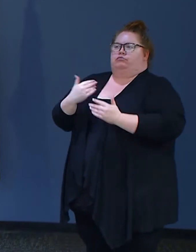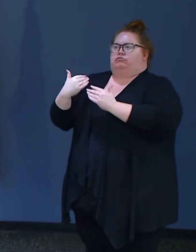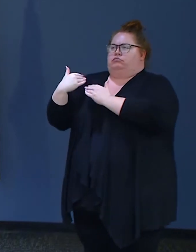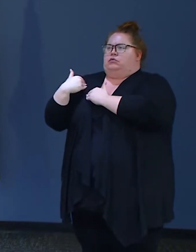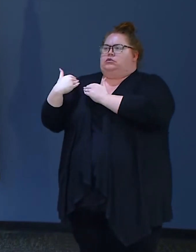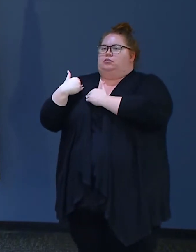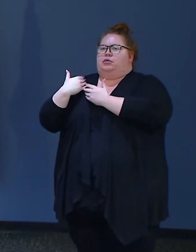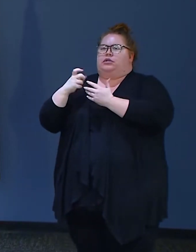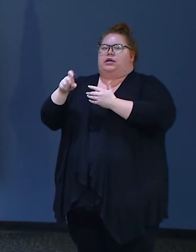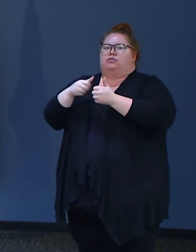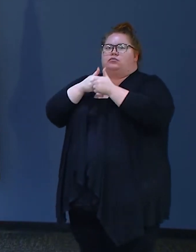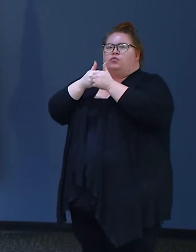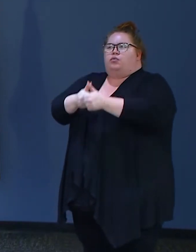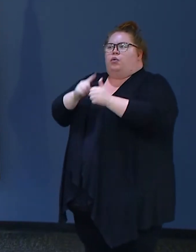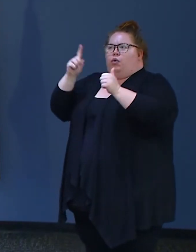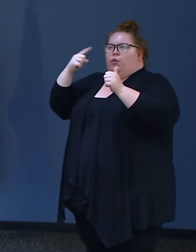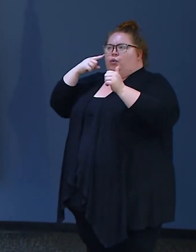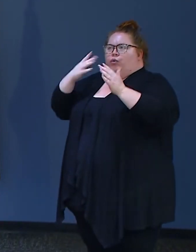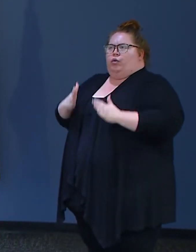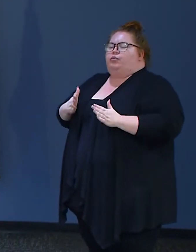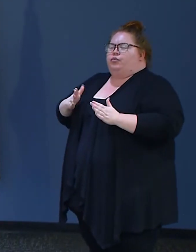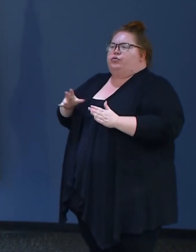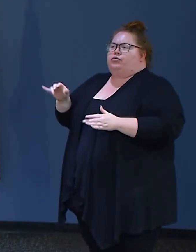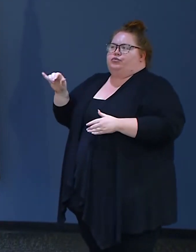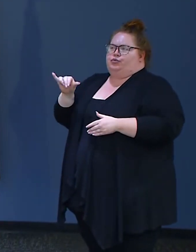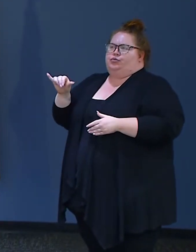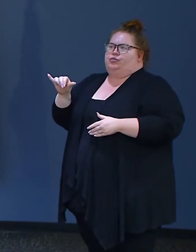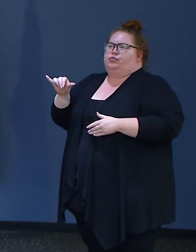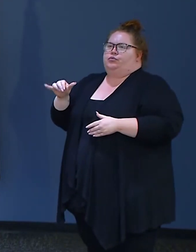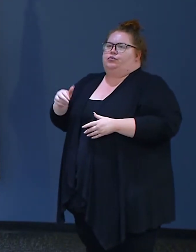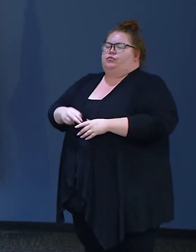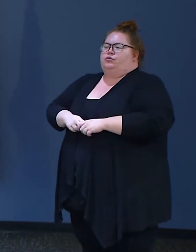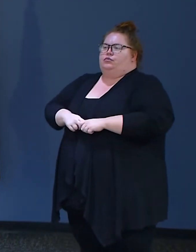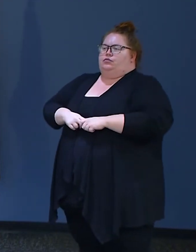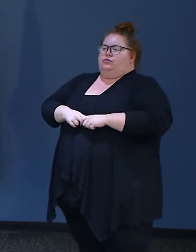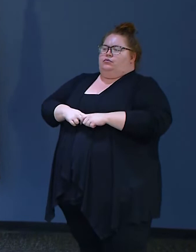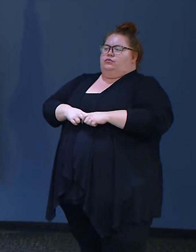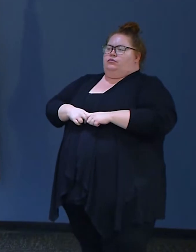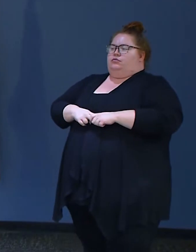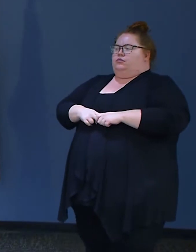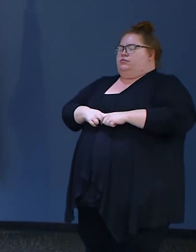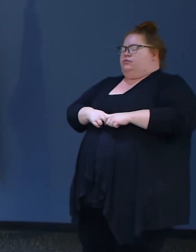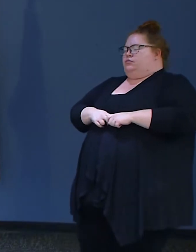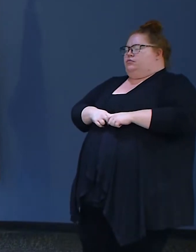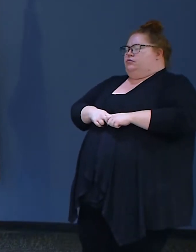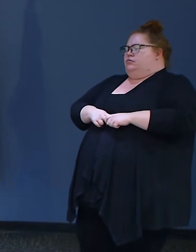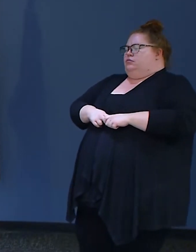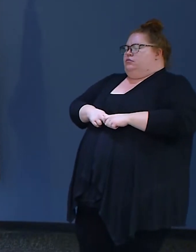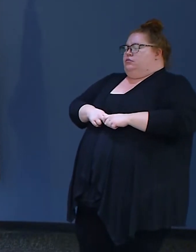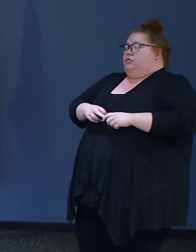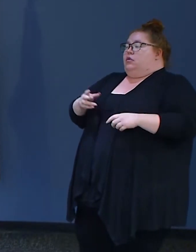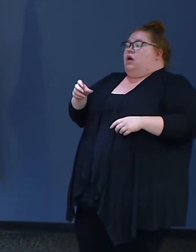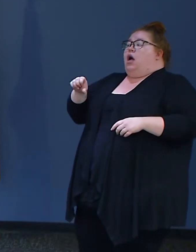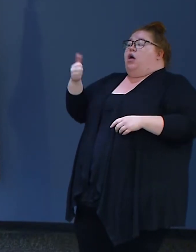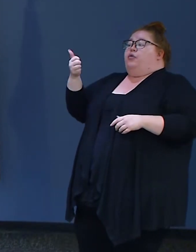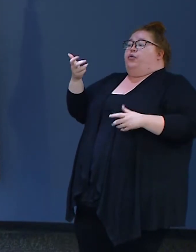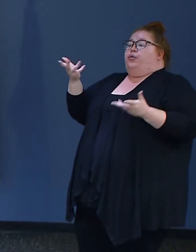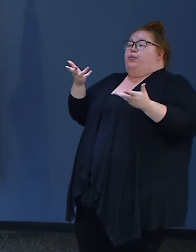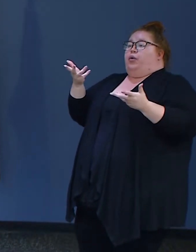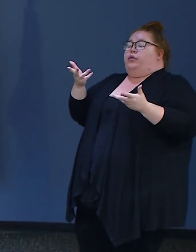to the governor's order. In regard to the other exciting thing you've brought